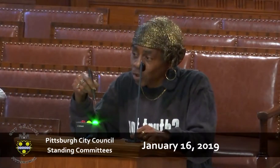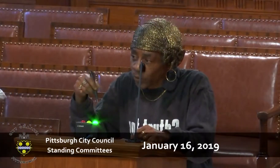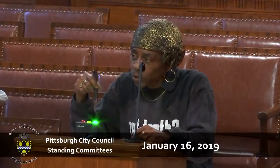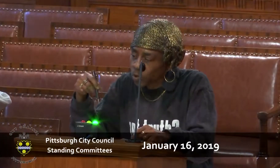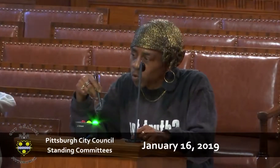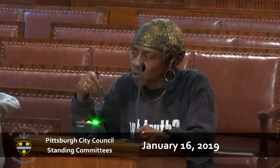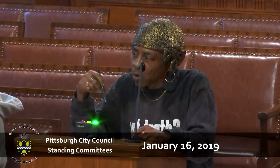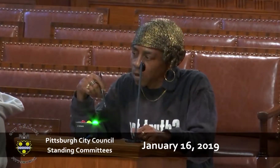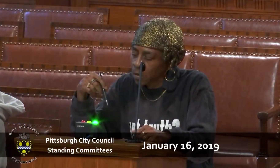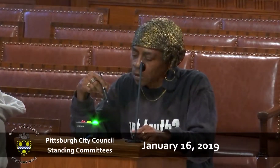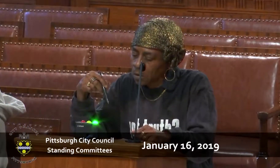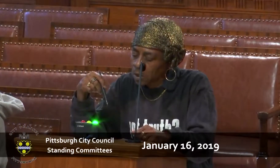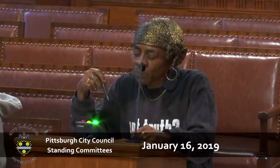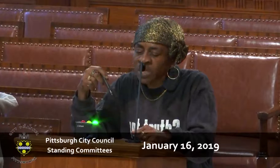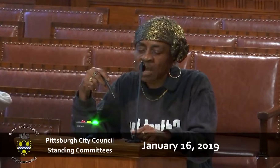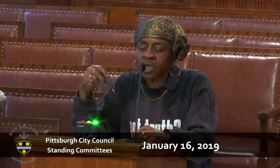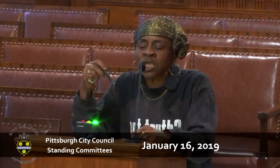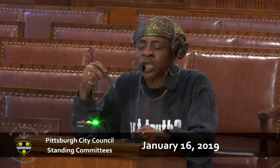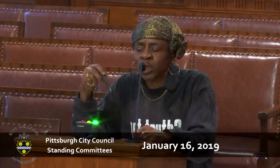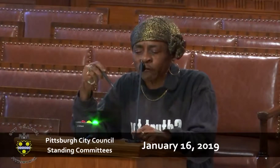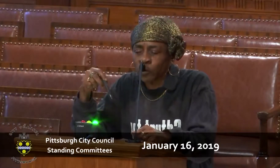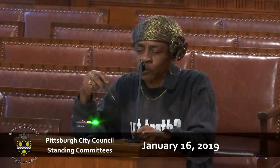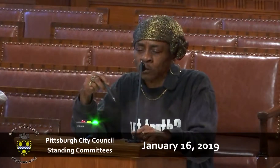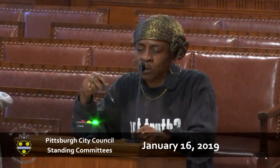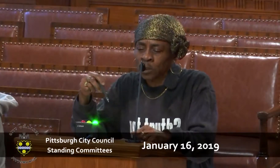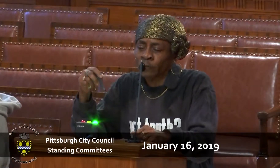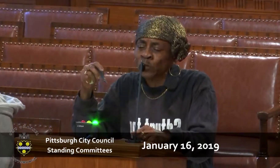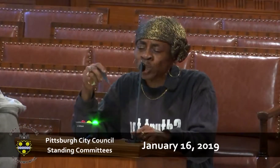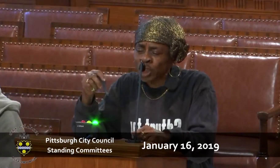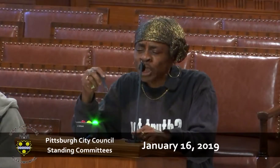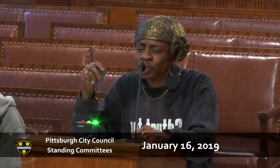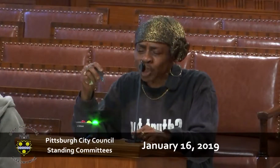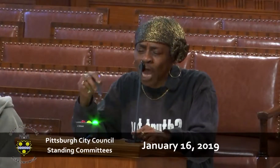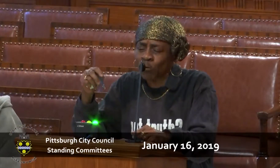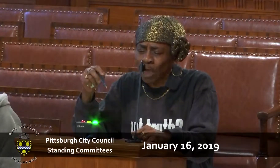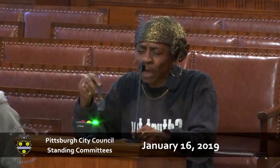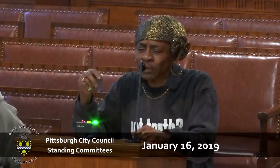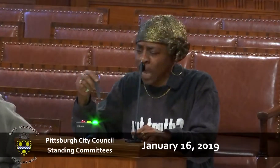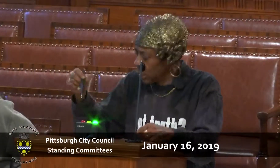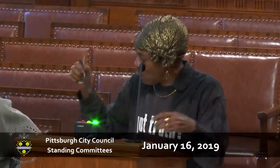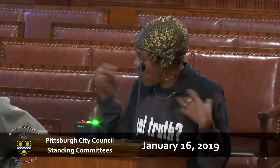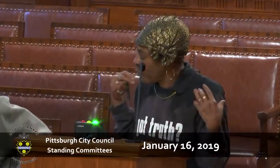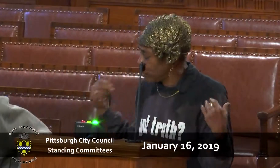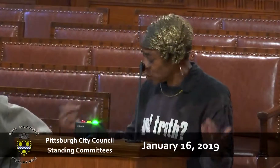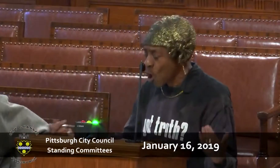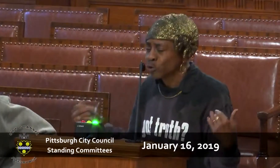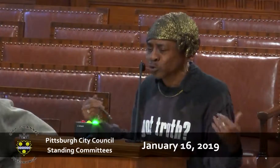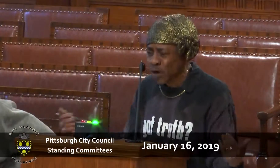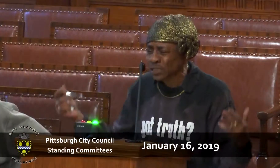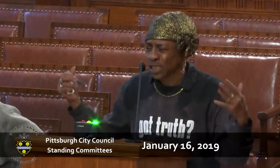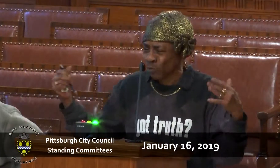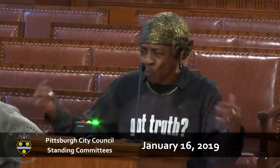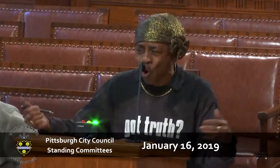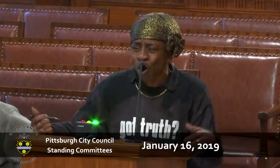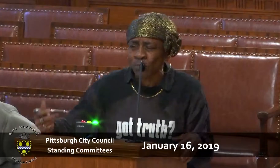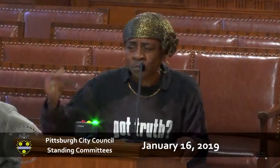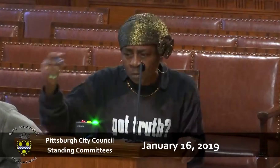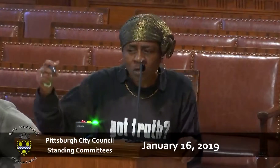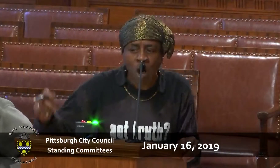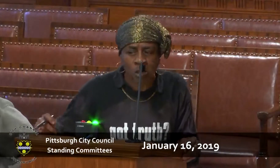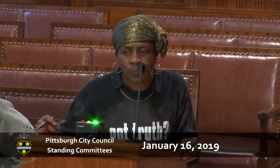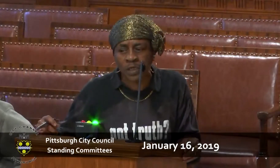I used to be a school guard. So I'm telling any of you, if you see a child like that and the mother is all dressed and